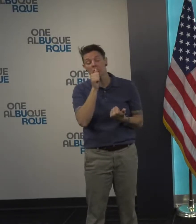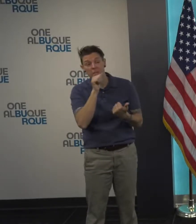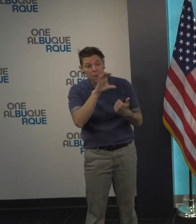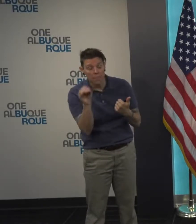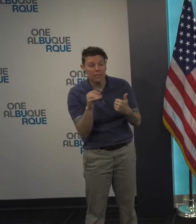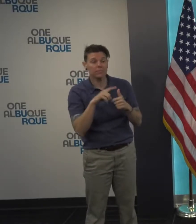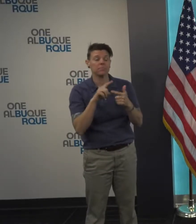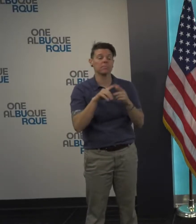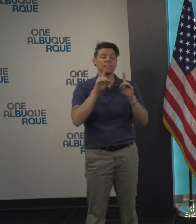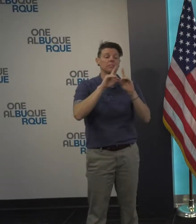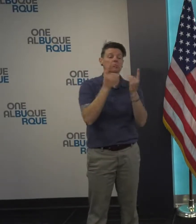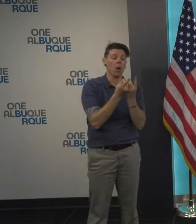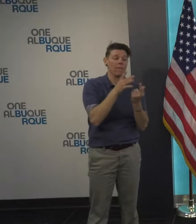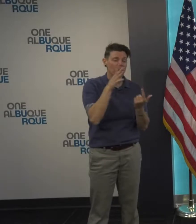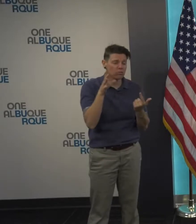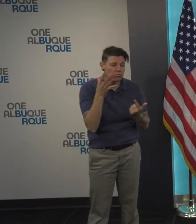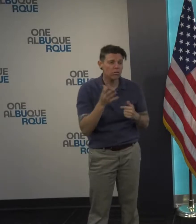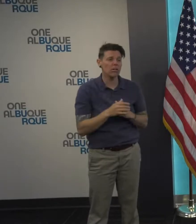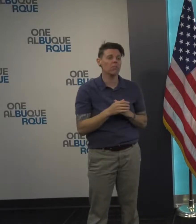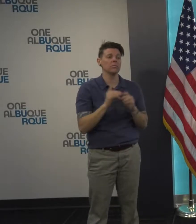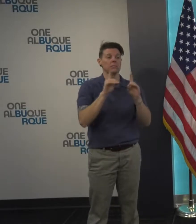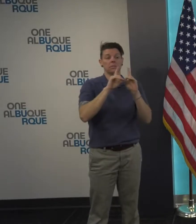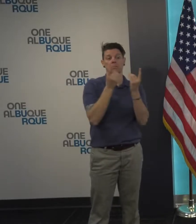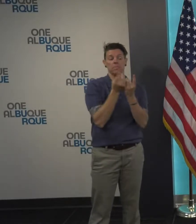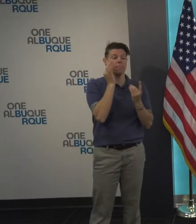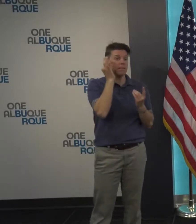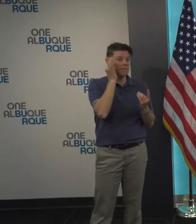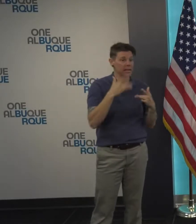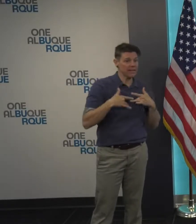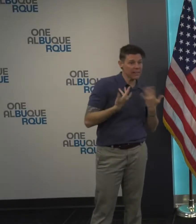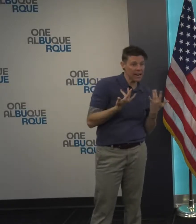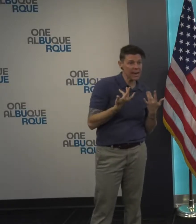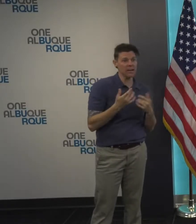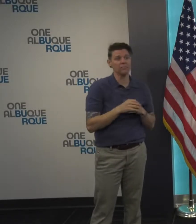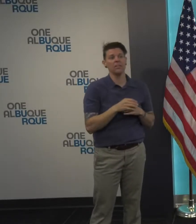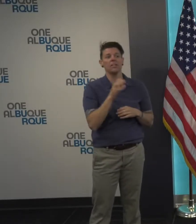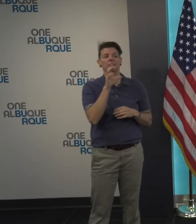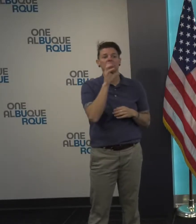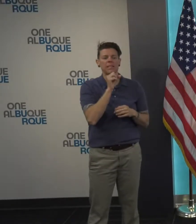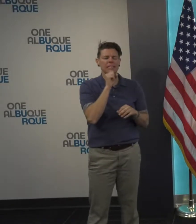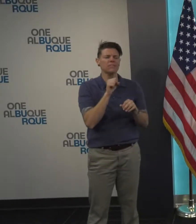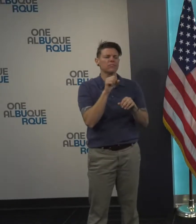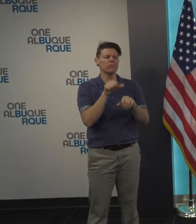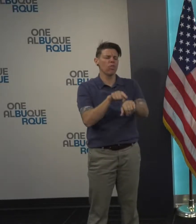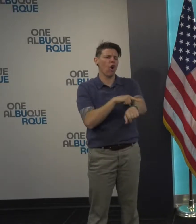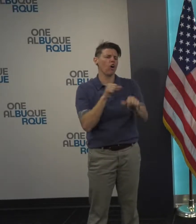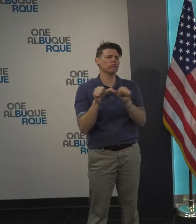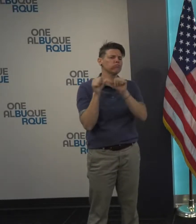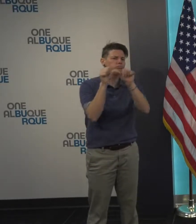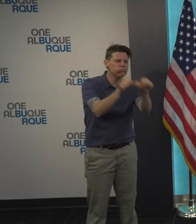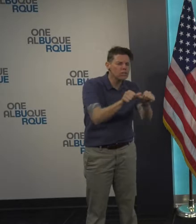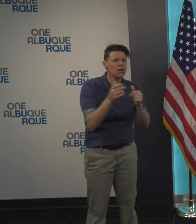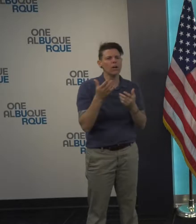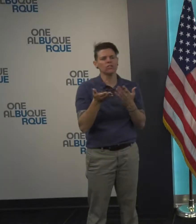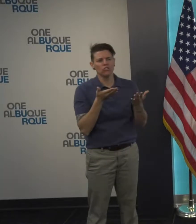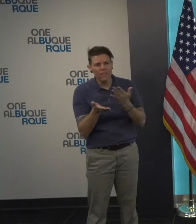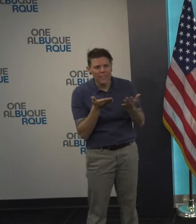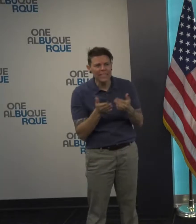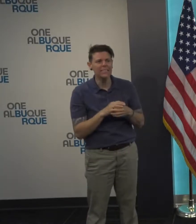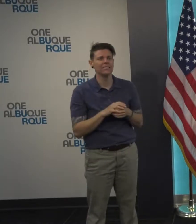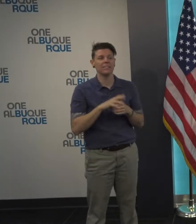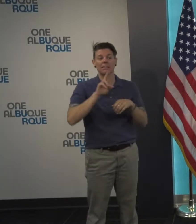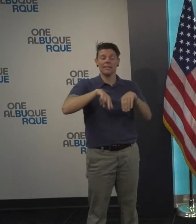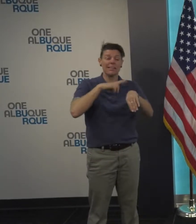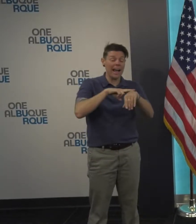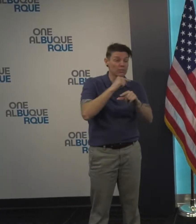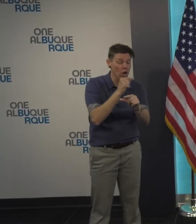Agriculture, Department of Indian Affairs, Aging and Long-Term Services, Health and Human Services, the National Guard is involved, New Mexico State University through